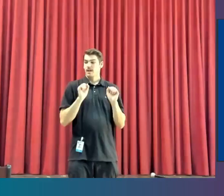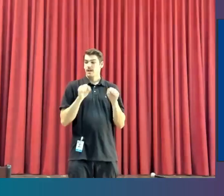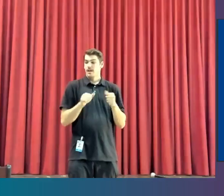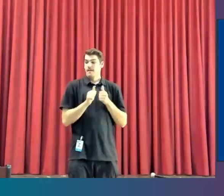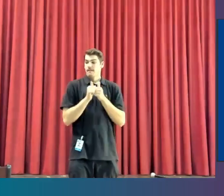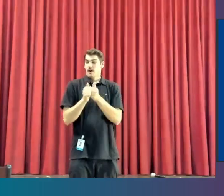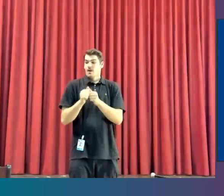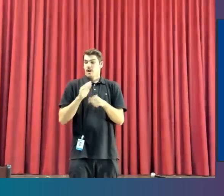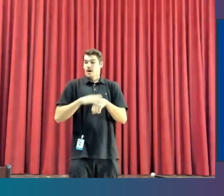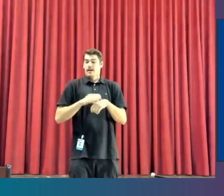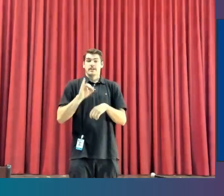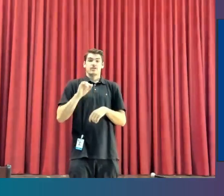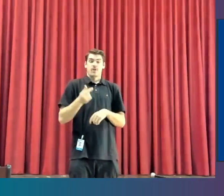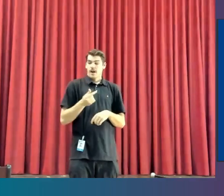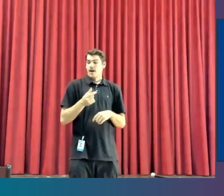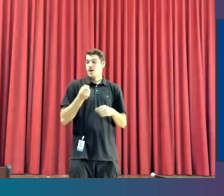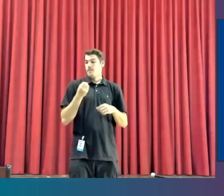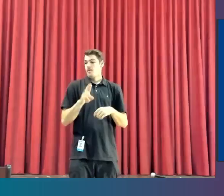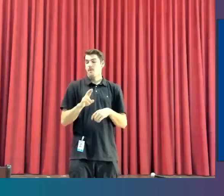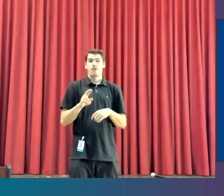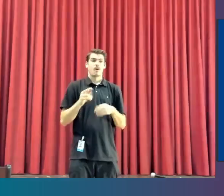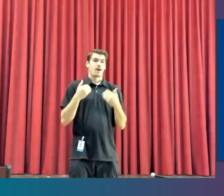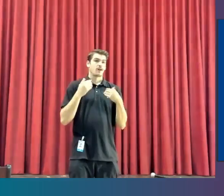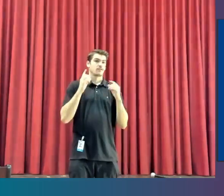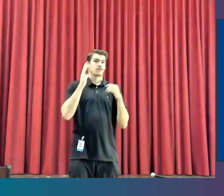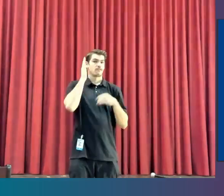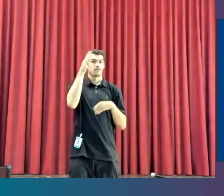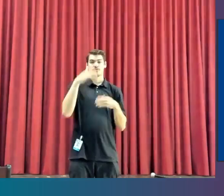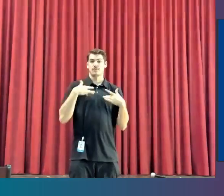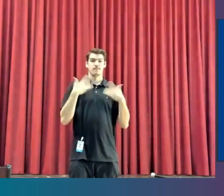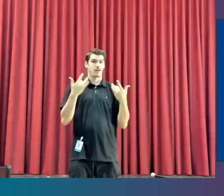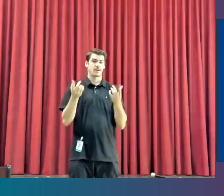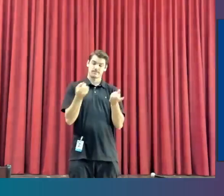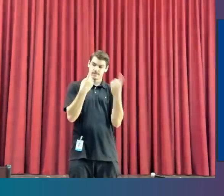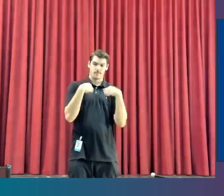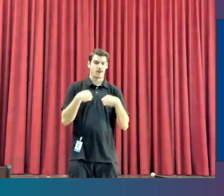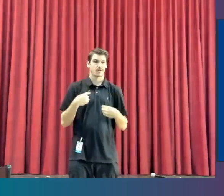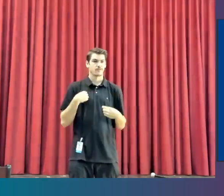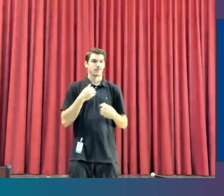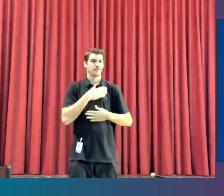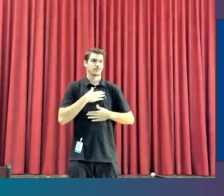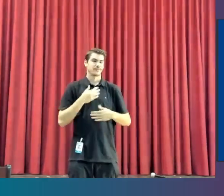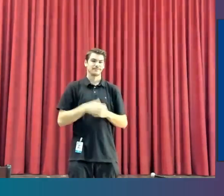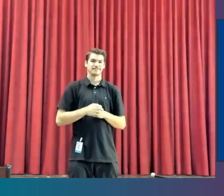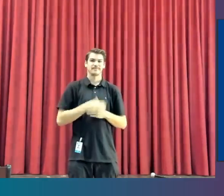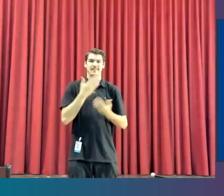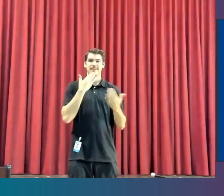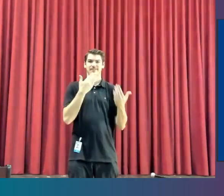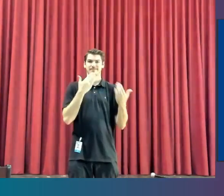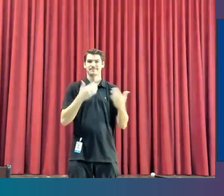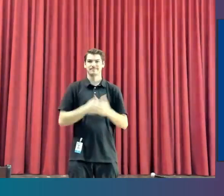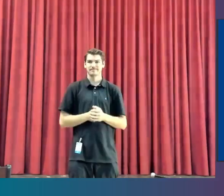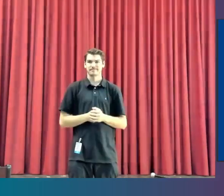if you want, or come to any of our future events, and we would love that. Thank you all.